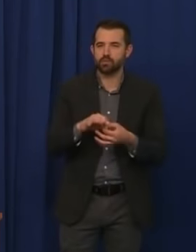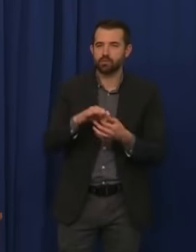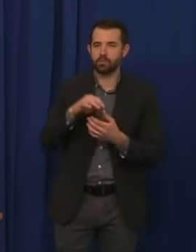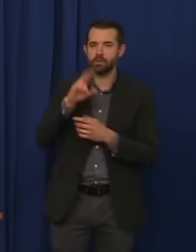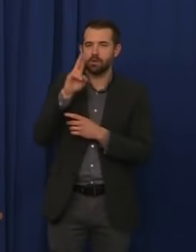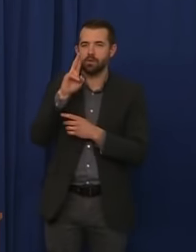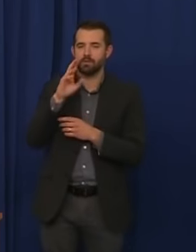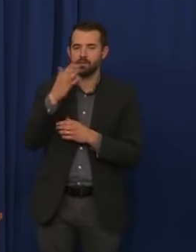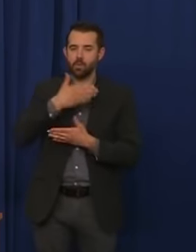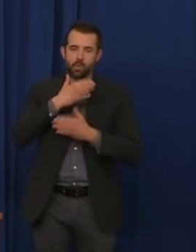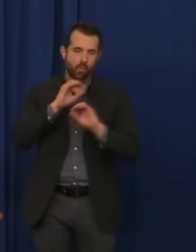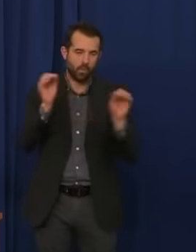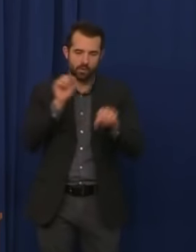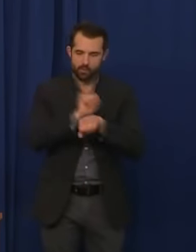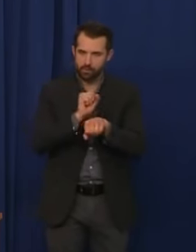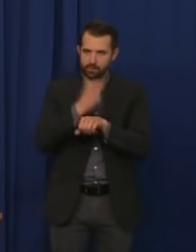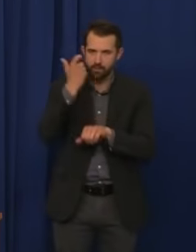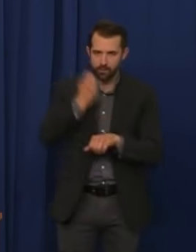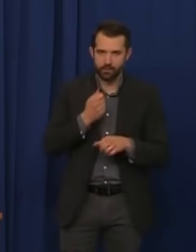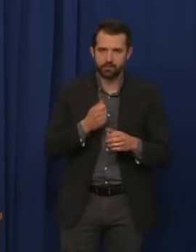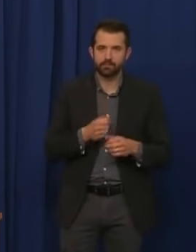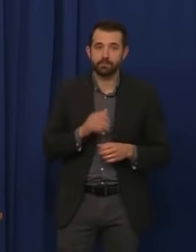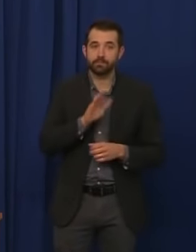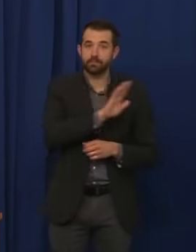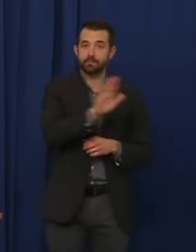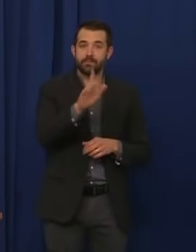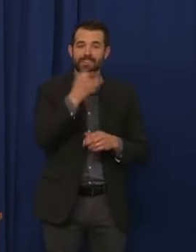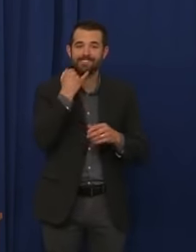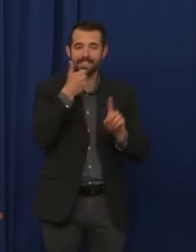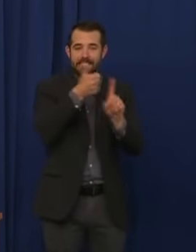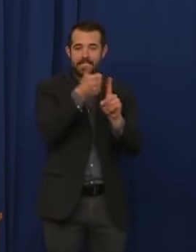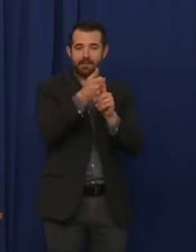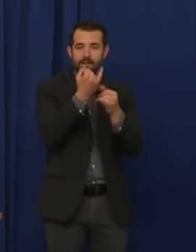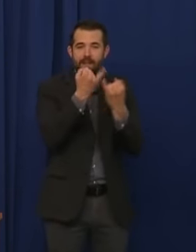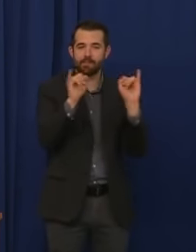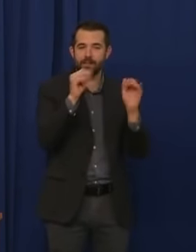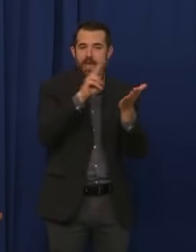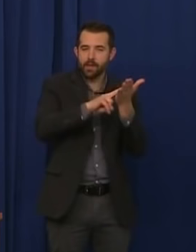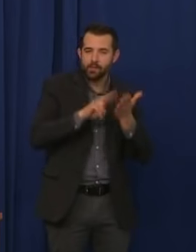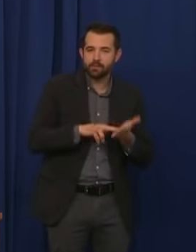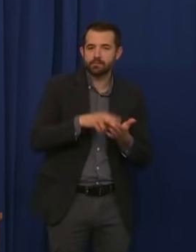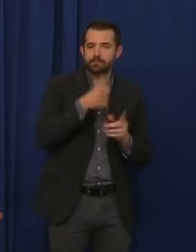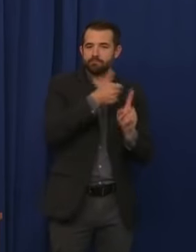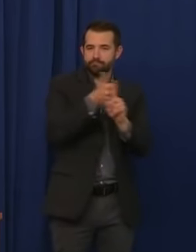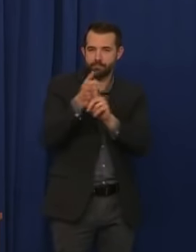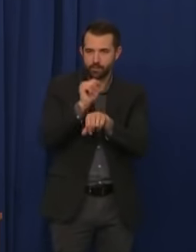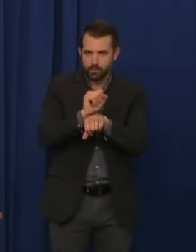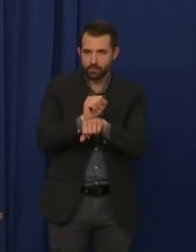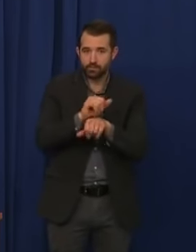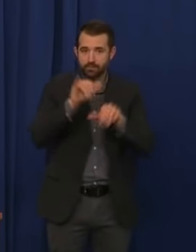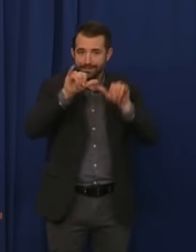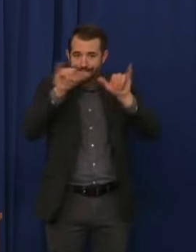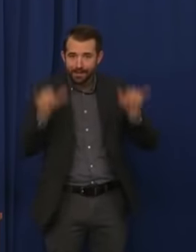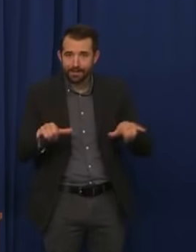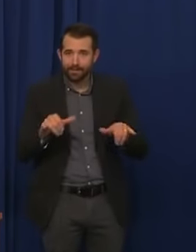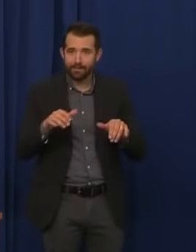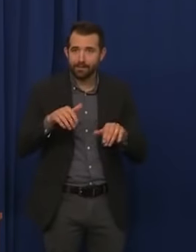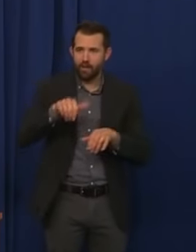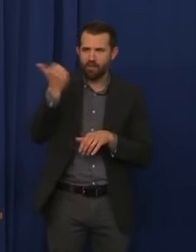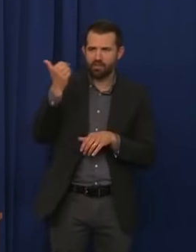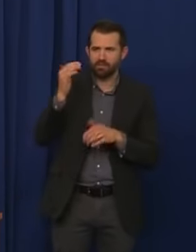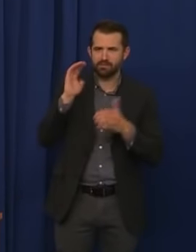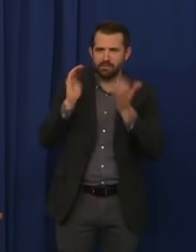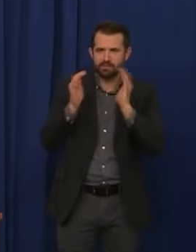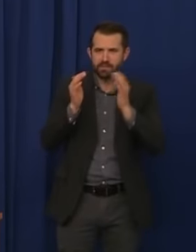to self-employed and independent contractors due to our computers or something else? And it's a combination of things. I was on a call yesterday